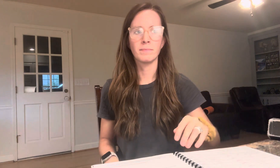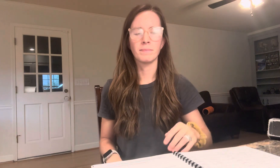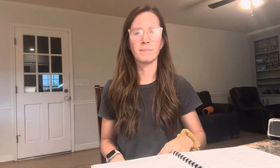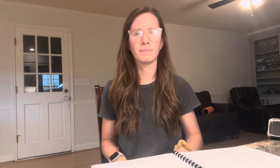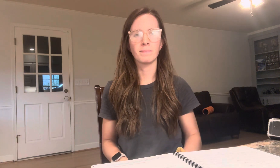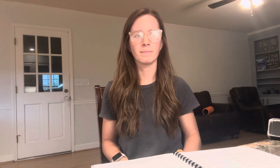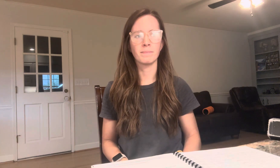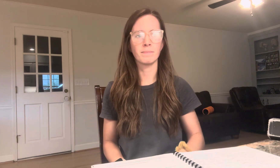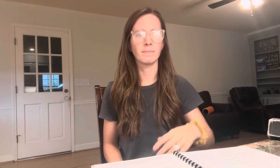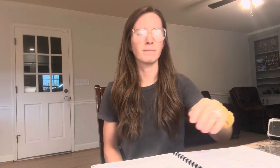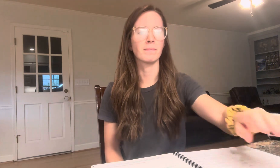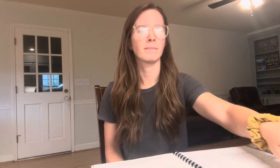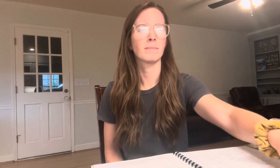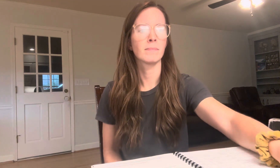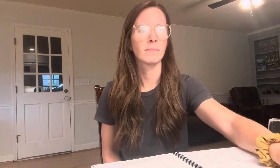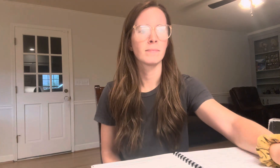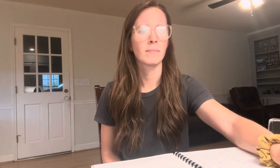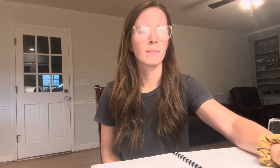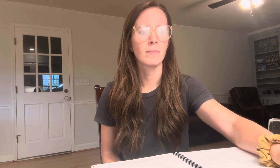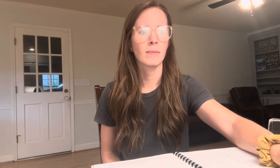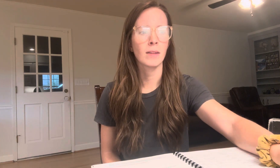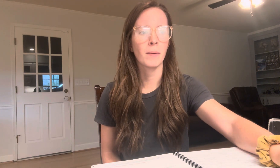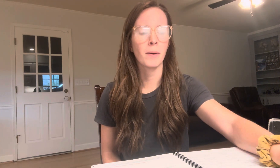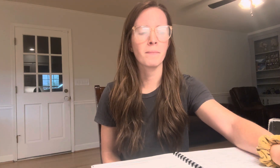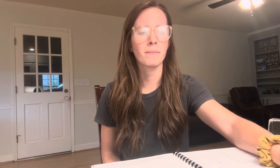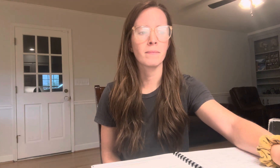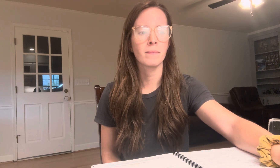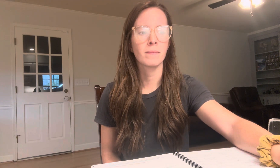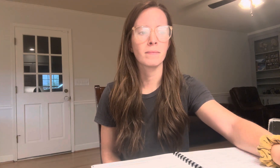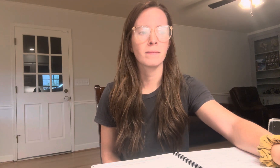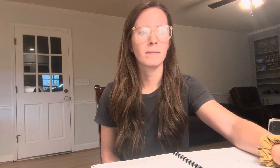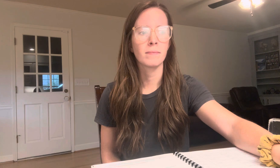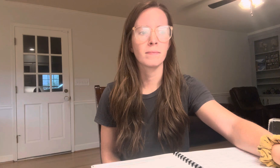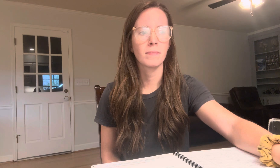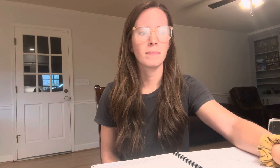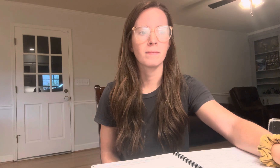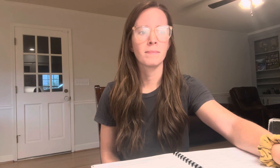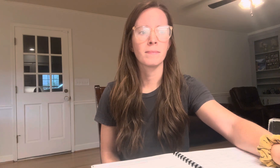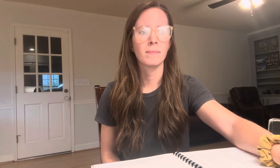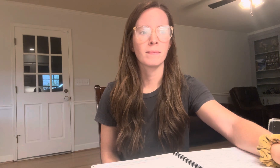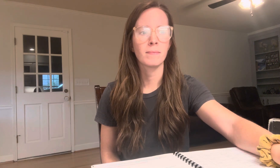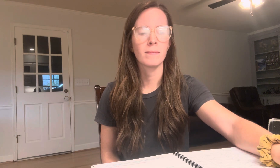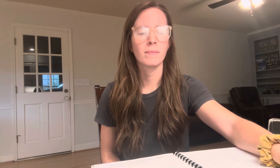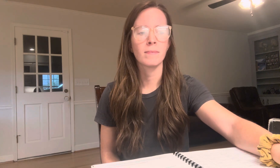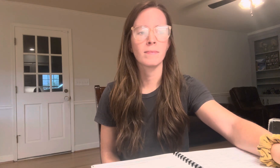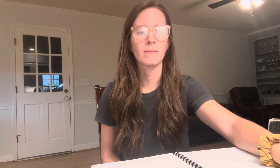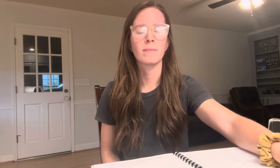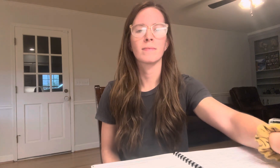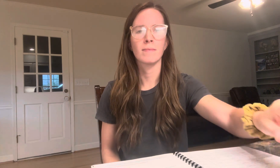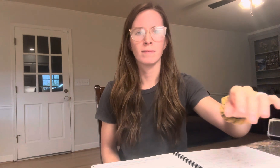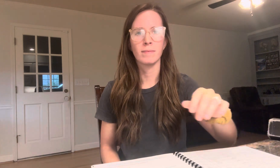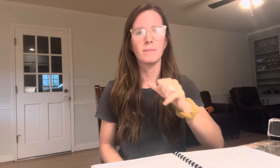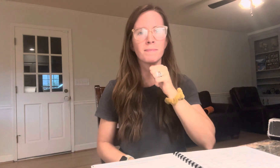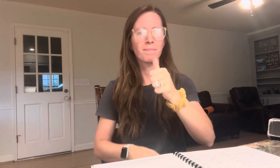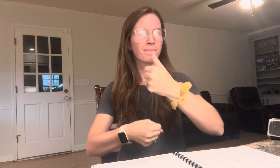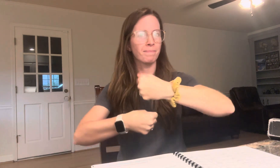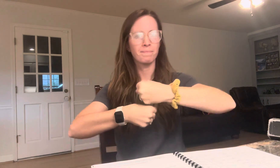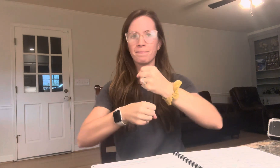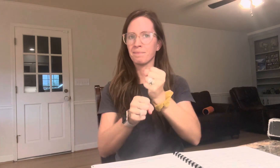Below or in the water, whether in the shape of any, do not make an